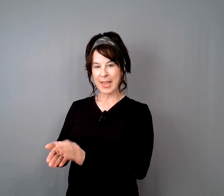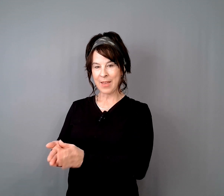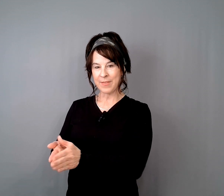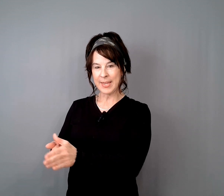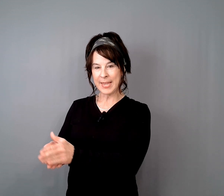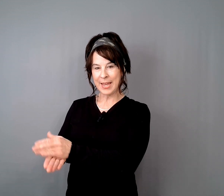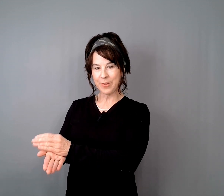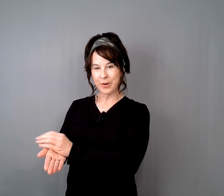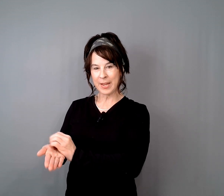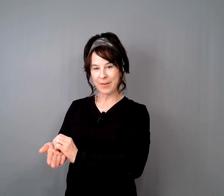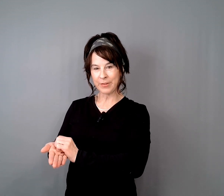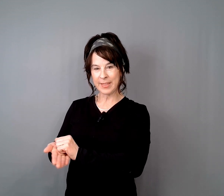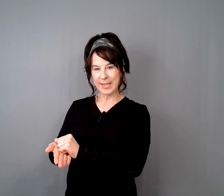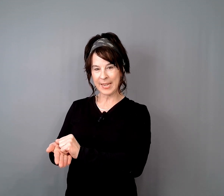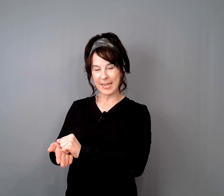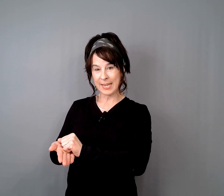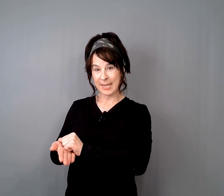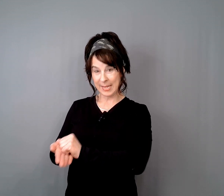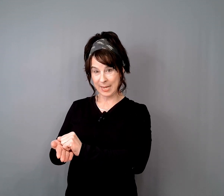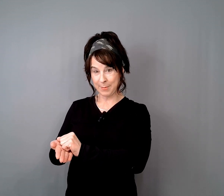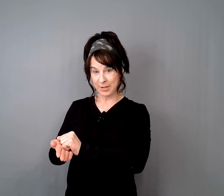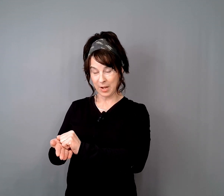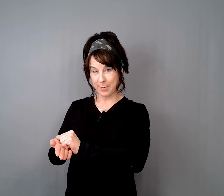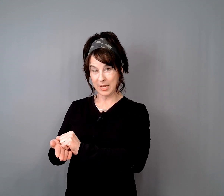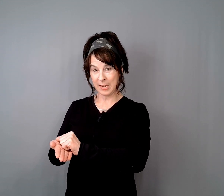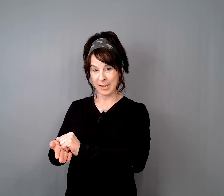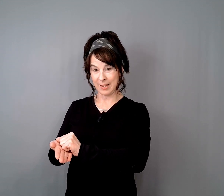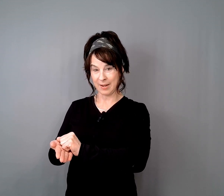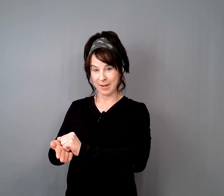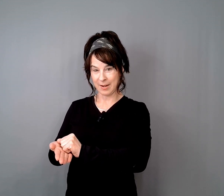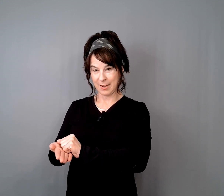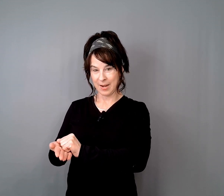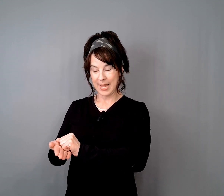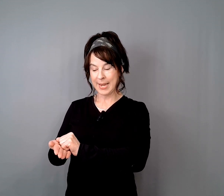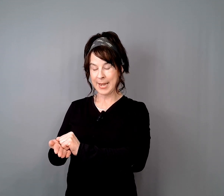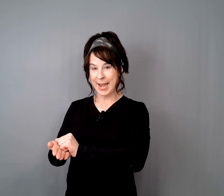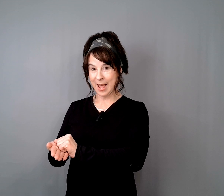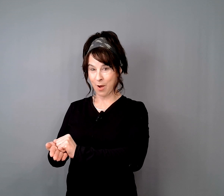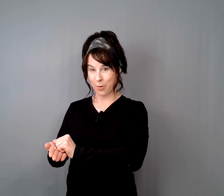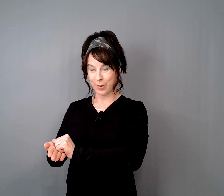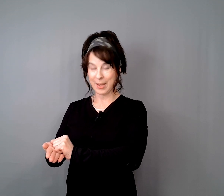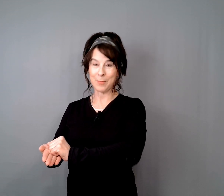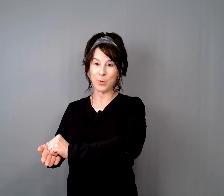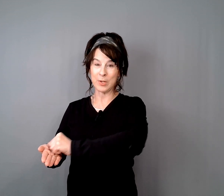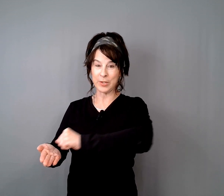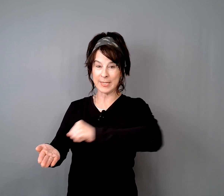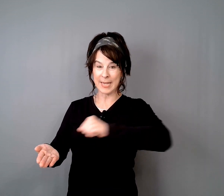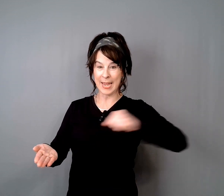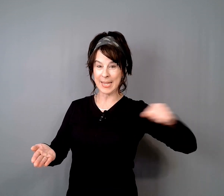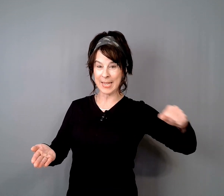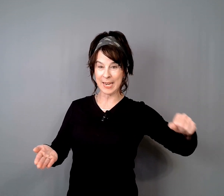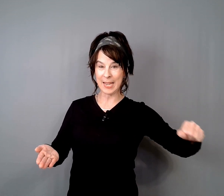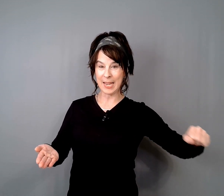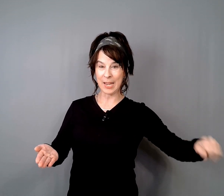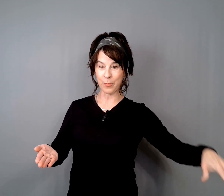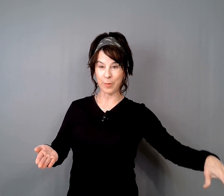have gathered everything in my dominant hand, and now I'm going to take it and remove